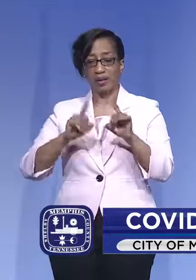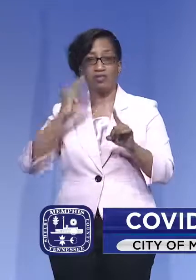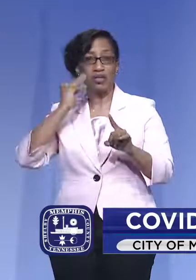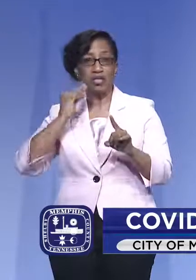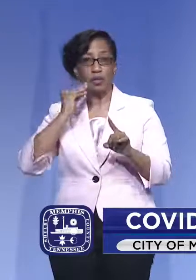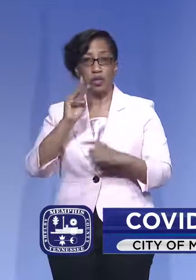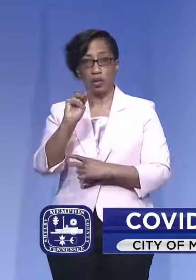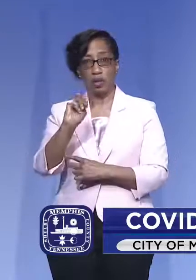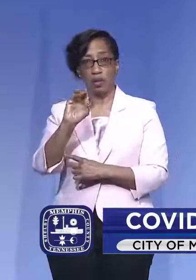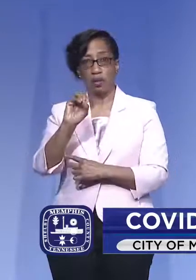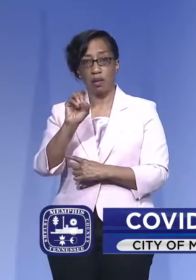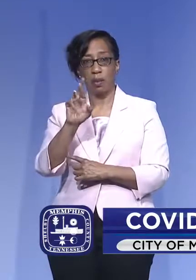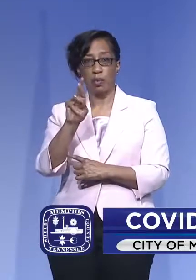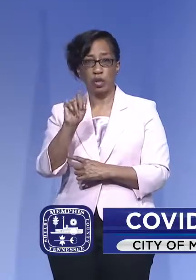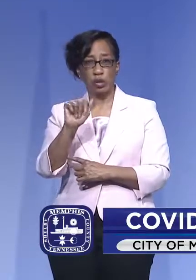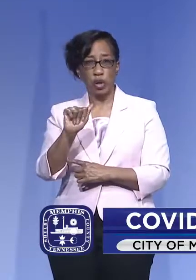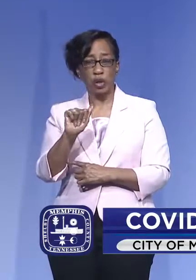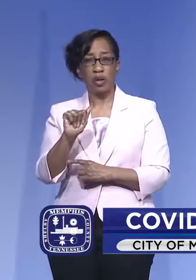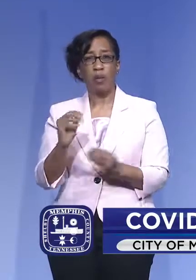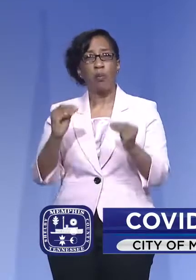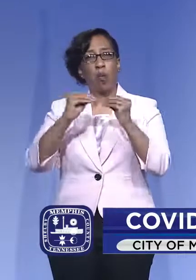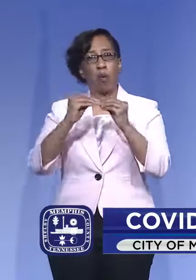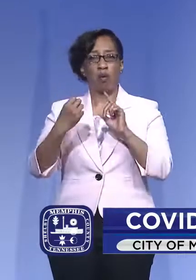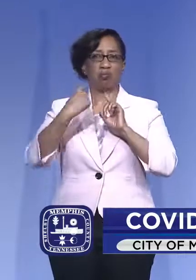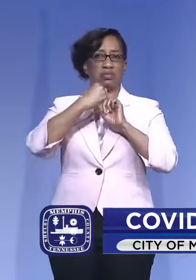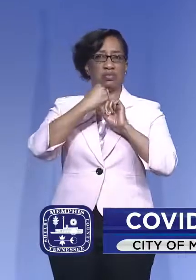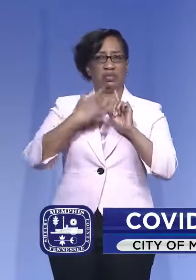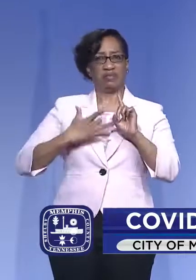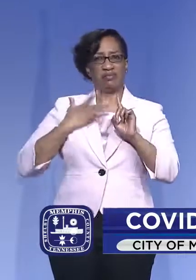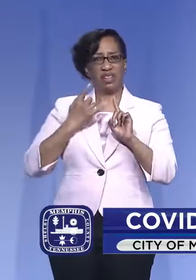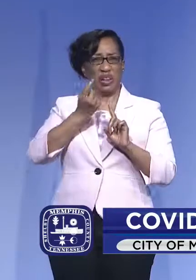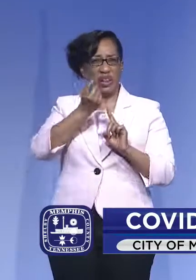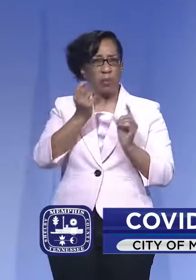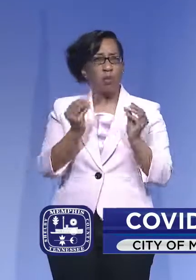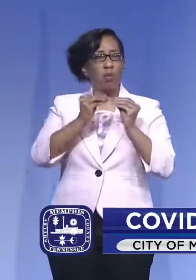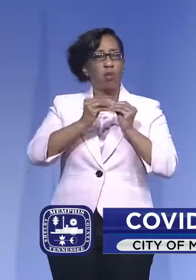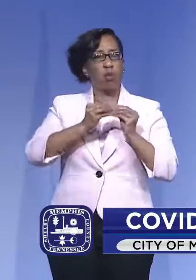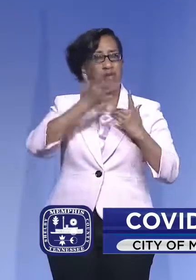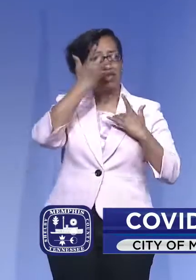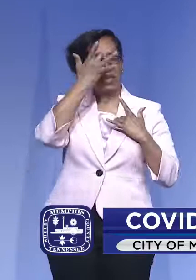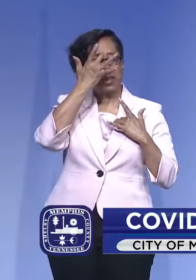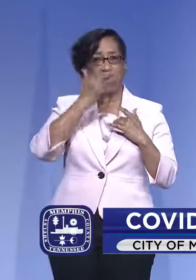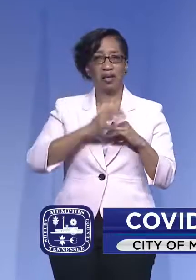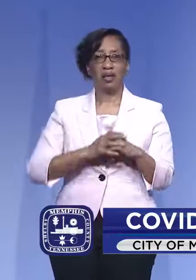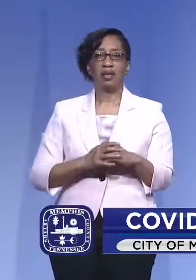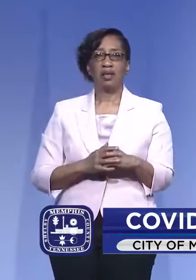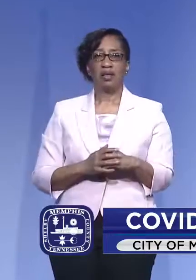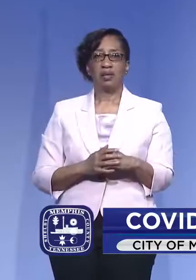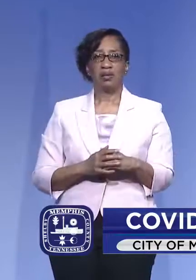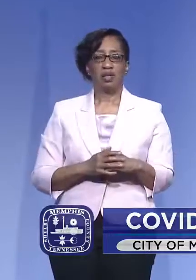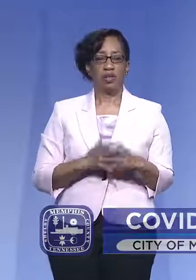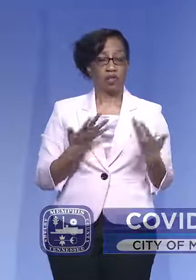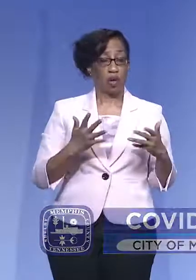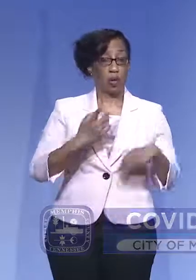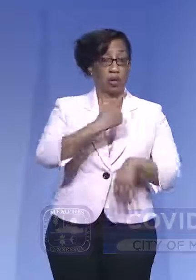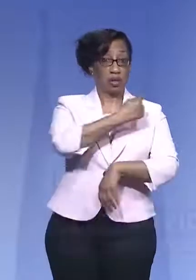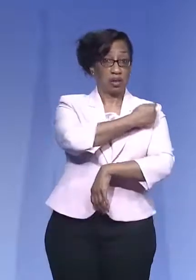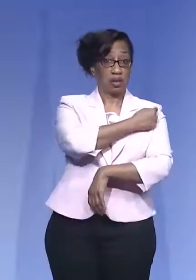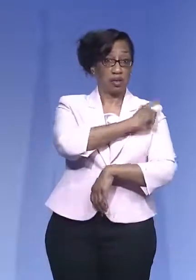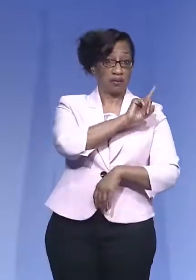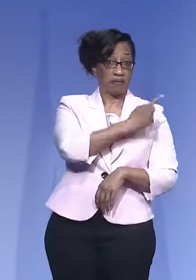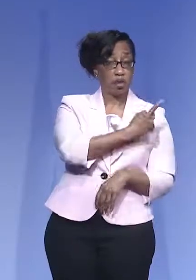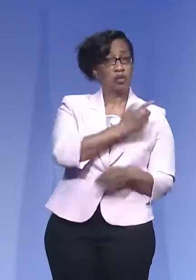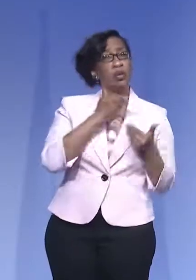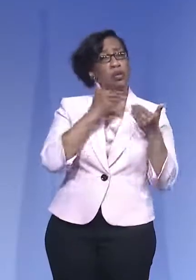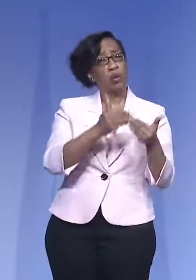more significant, but I would encourage people to, you made the investment in the first, let's go get the second and get across the